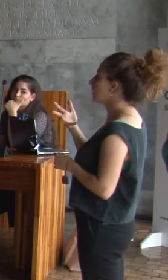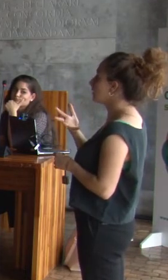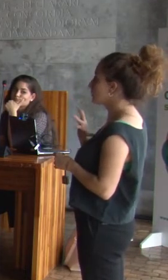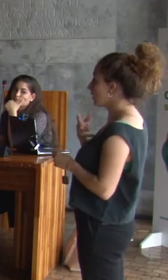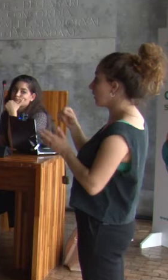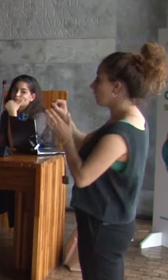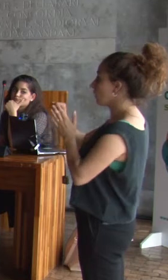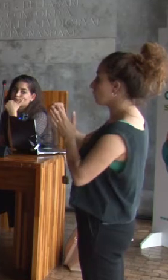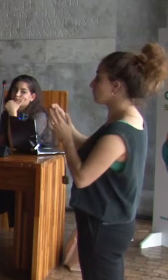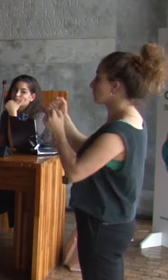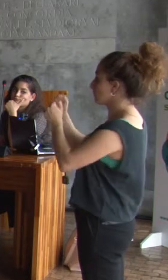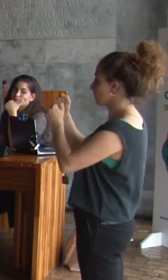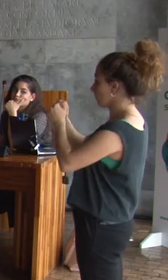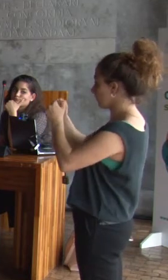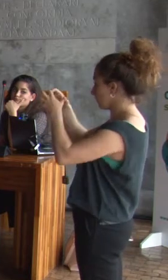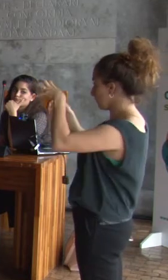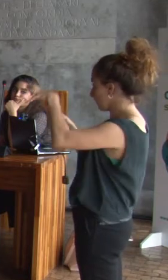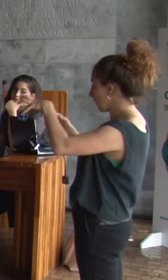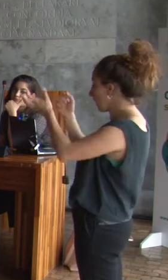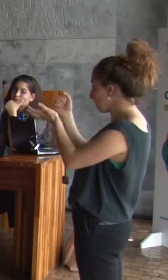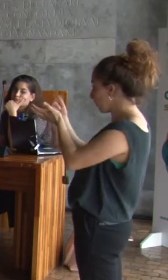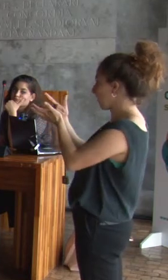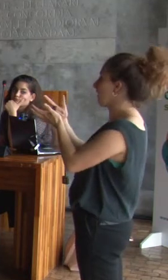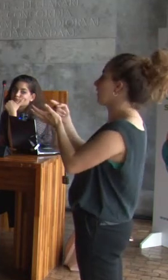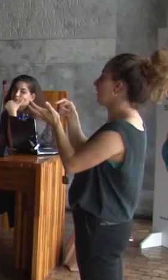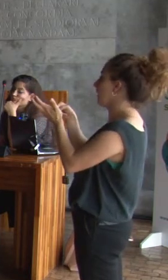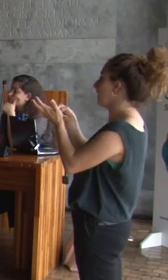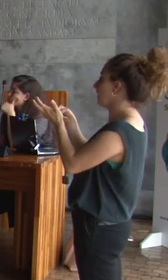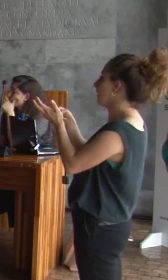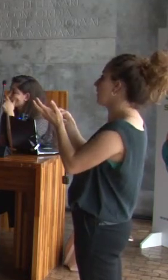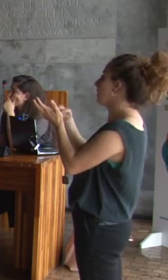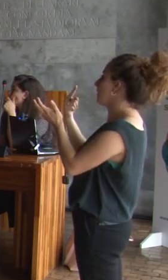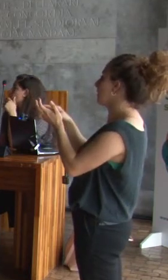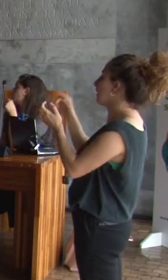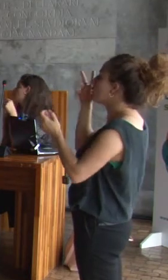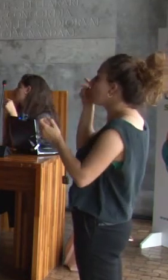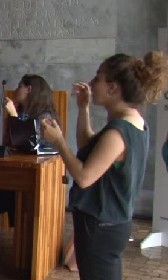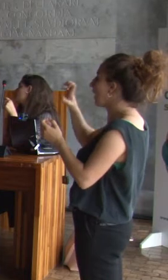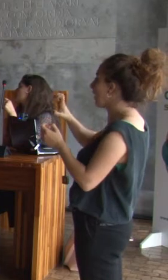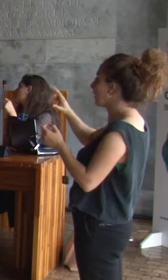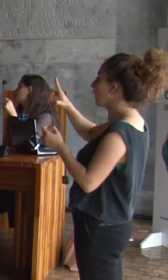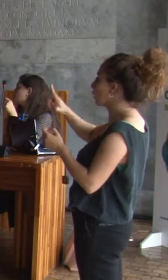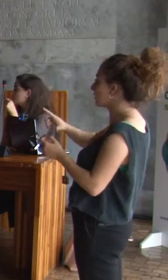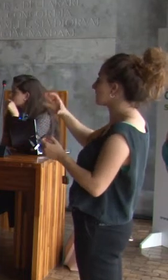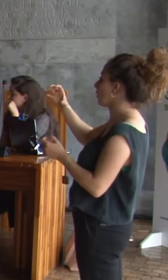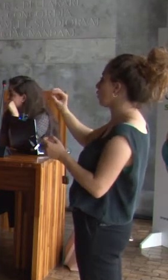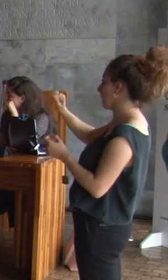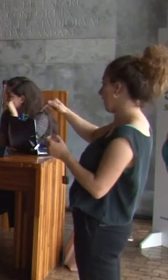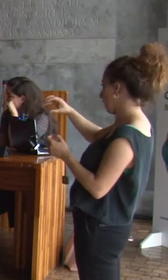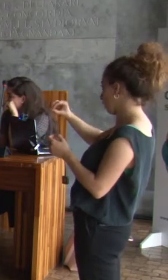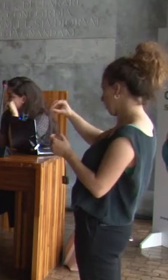stone that pays tribute to a very important woman. Elena Lucrezia